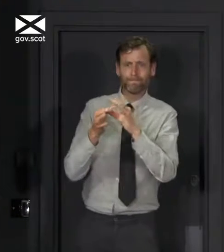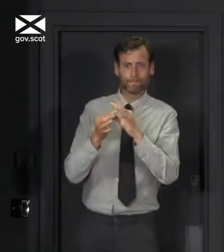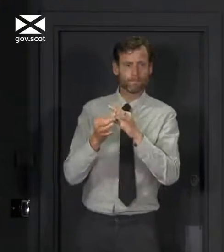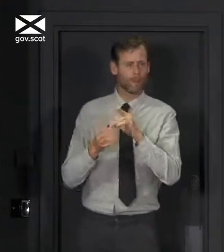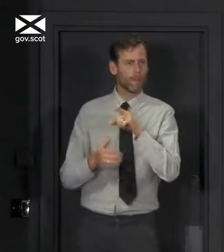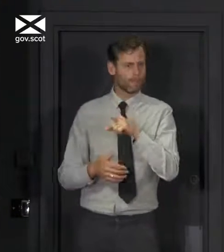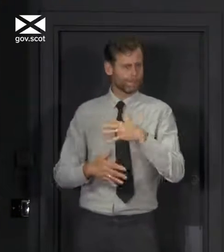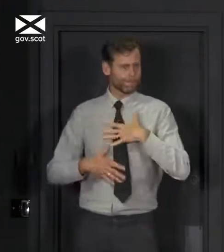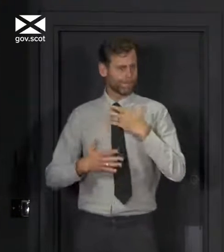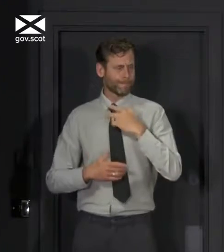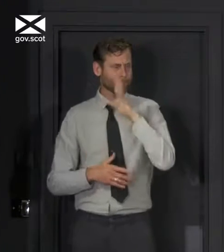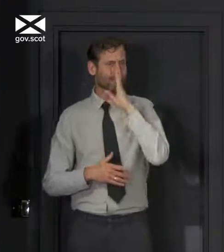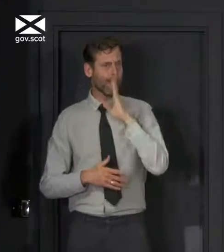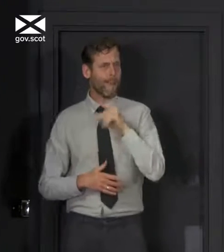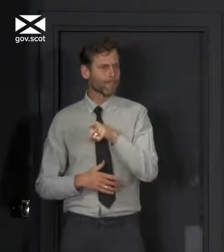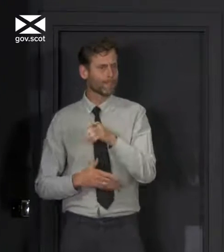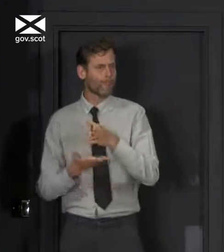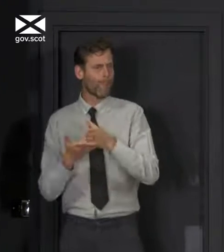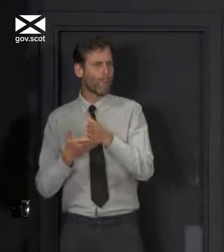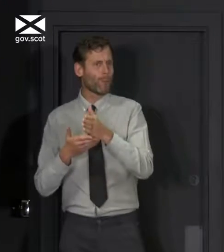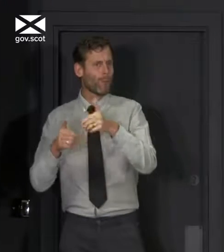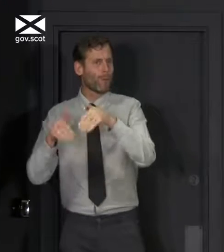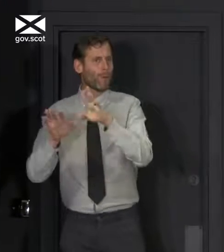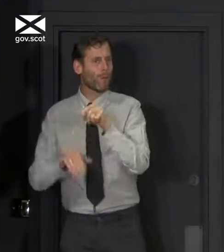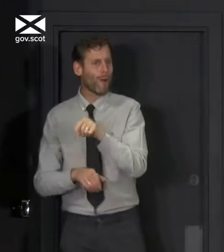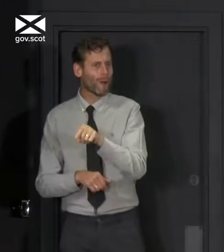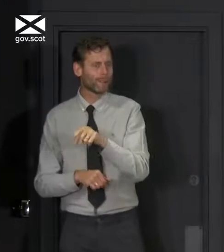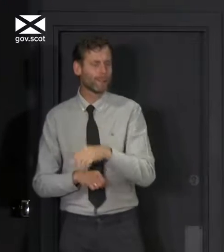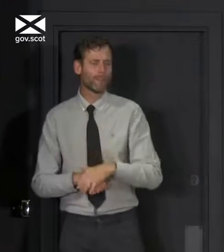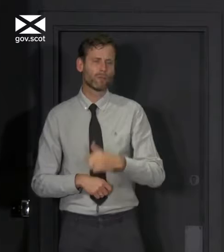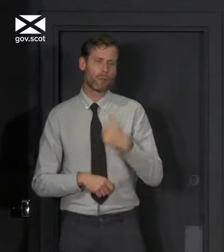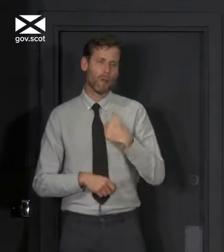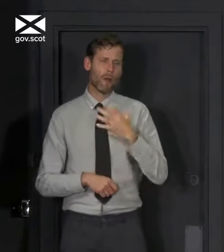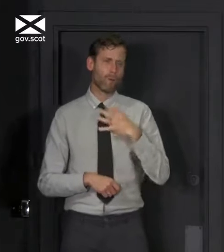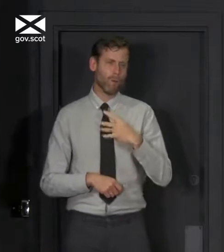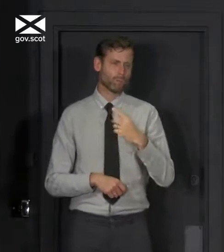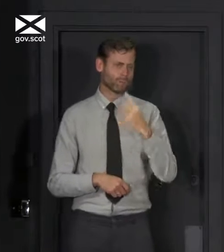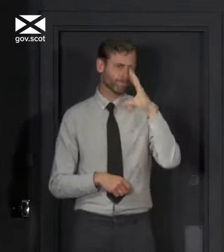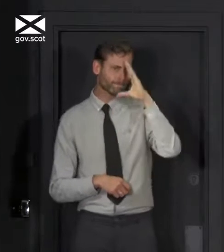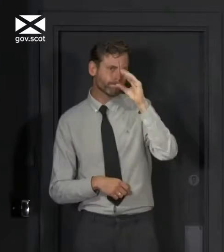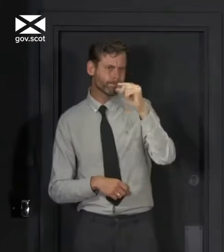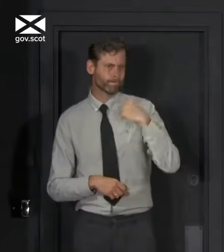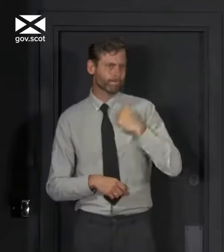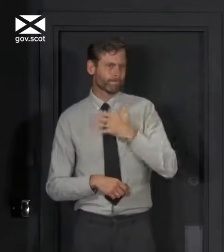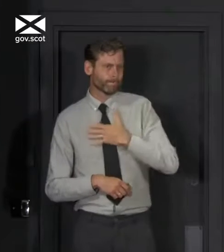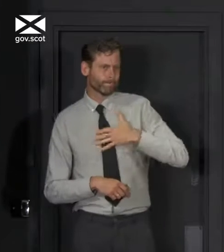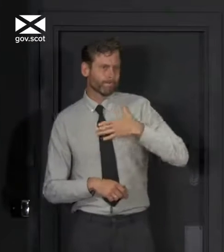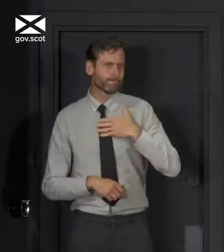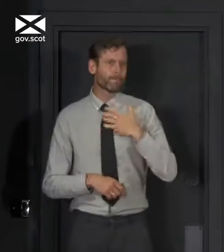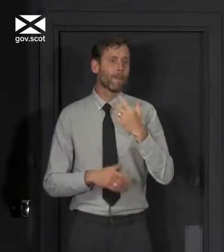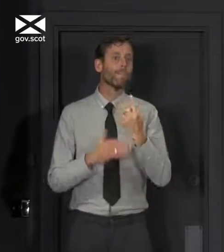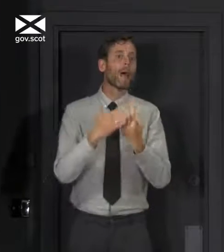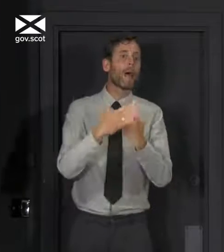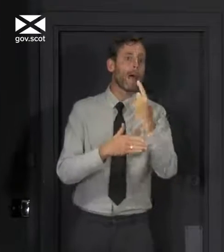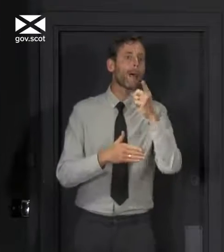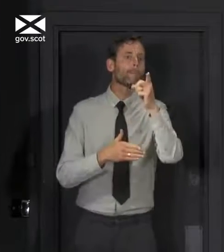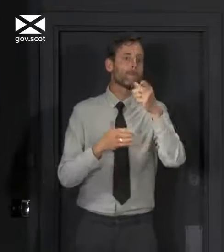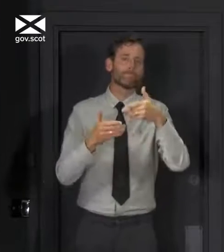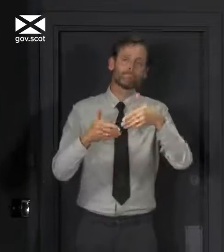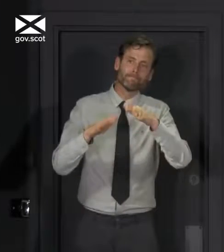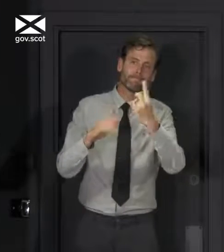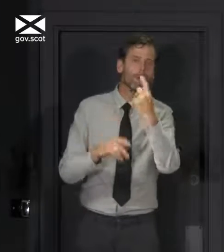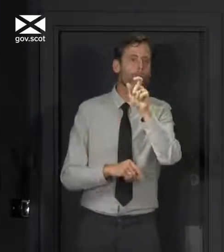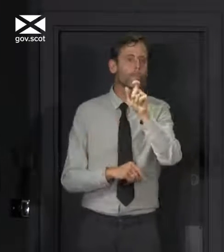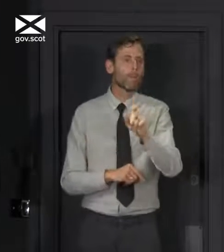want to send my deepest condolences to everyone who's lost a loved one. As Health Secretary, I also want to